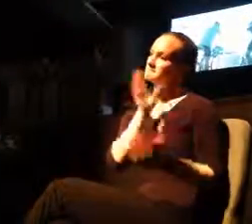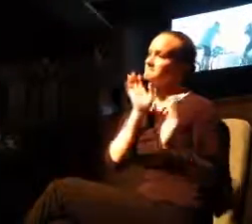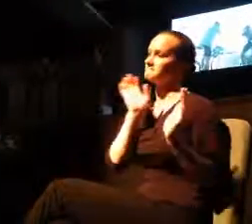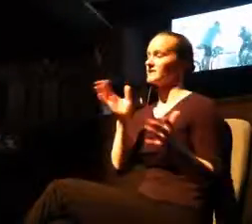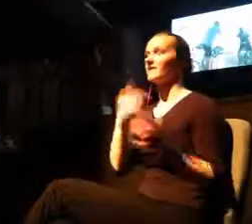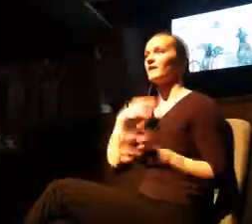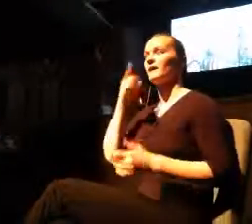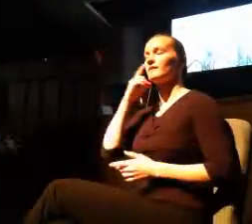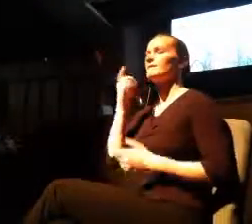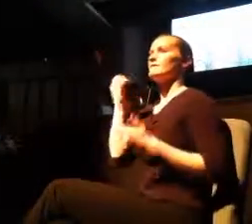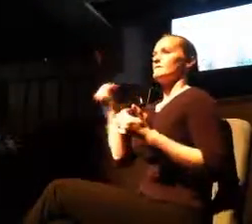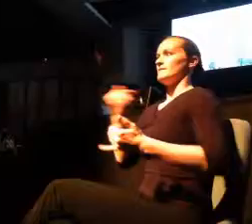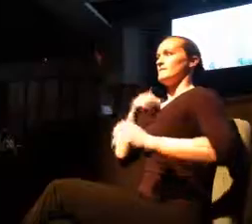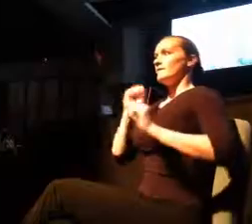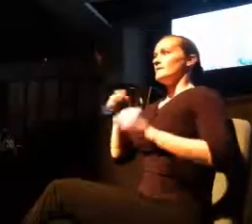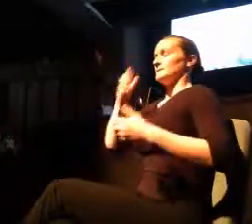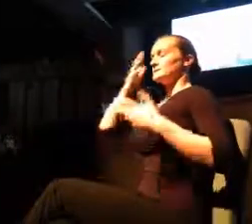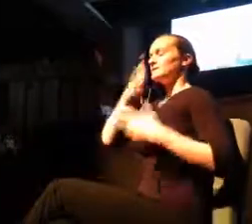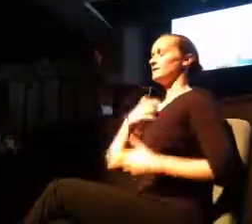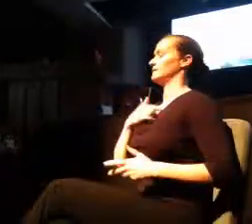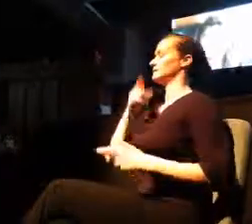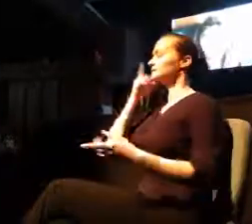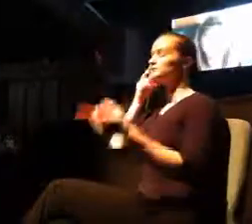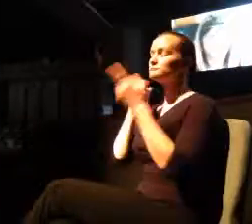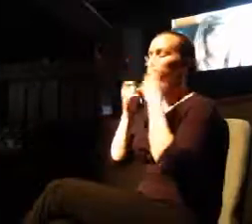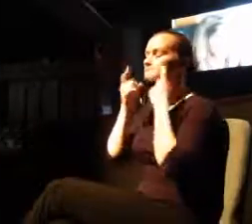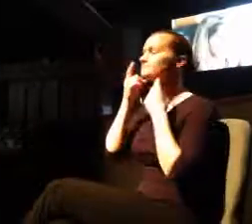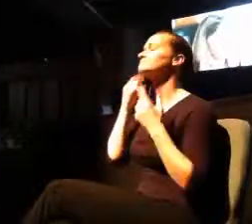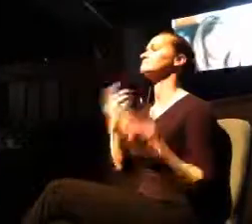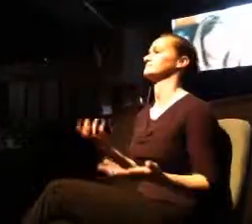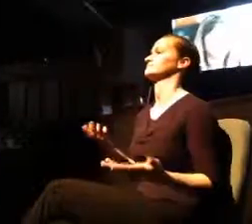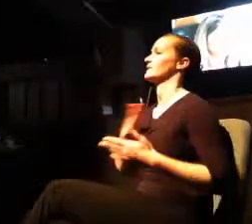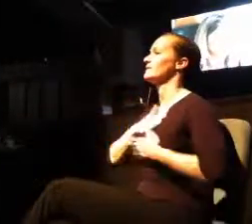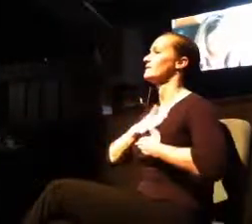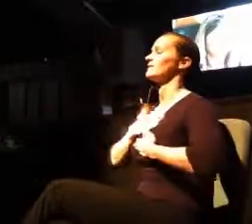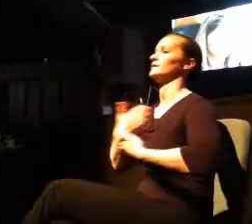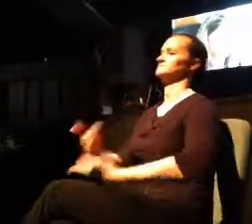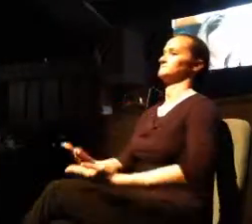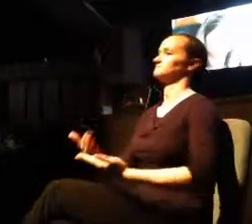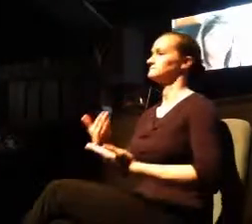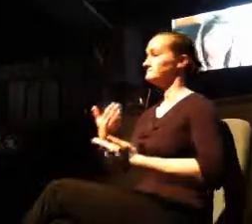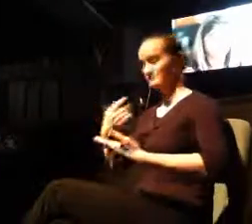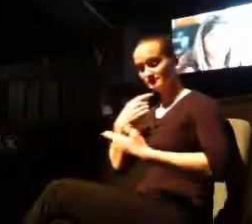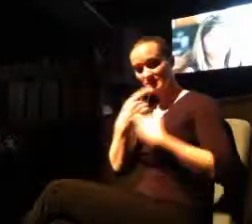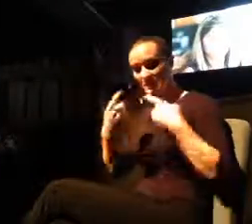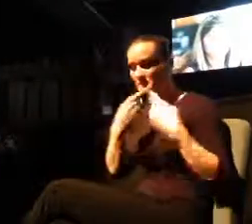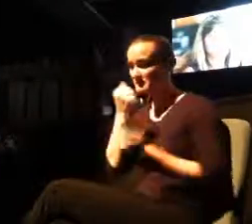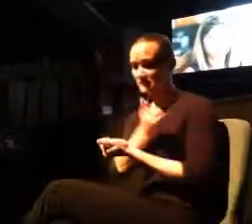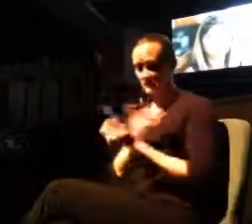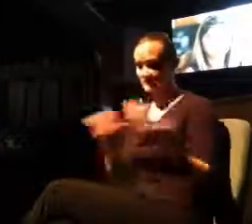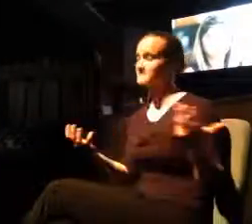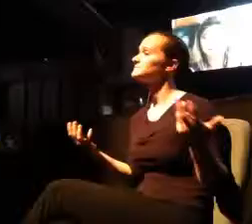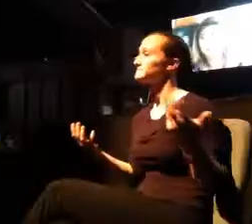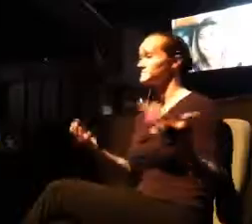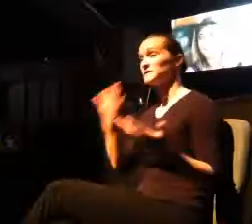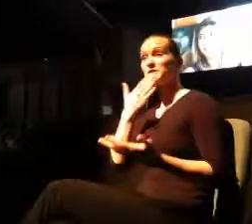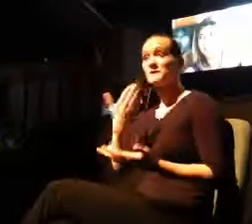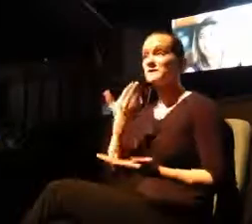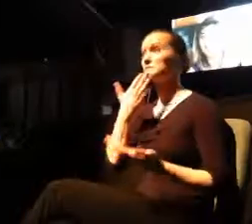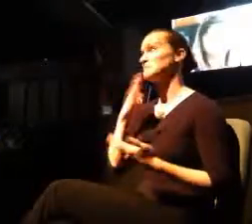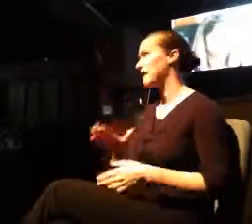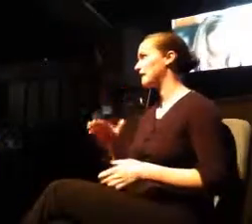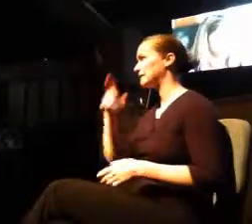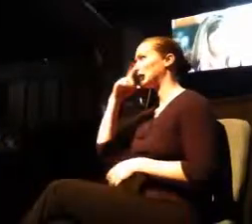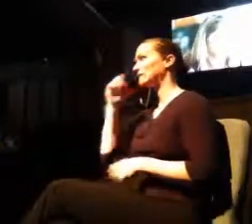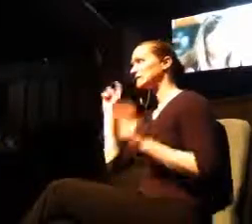can grieve, okay? It allowed me to cry, it allowed me to just say it all out, the good, the bad, as they say, the good, the bad, and the ugly,